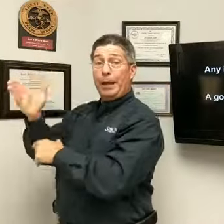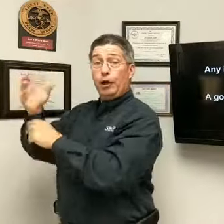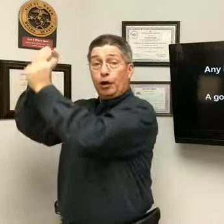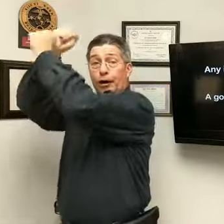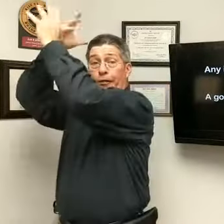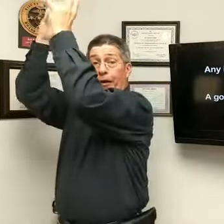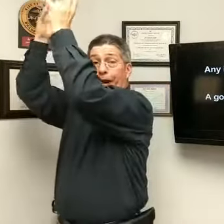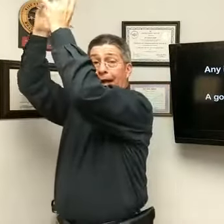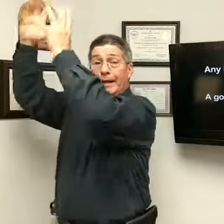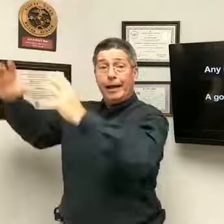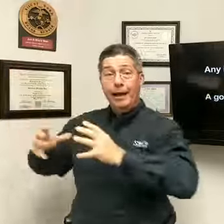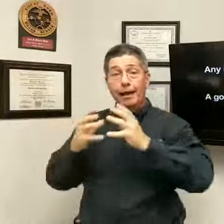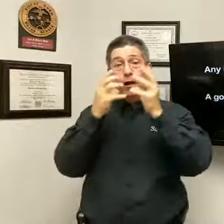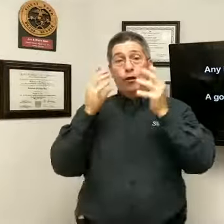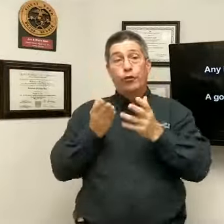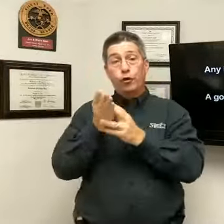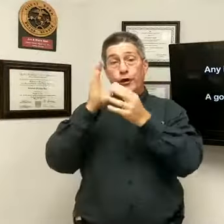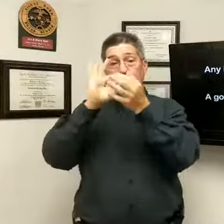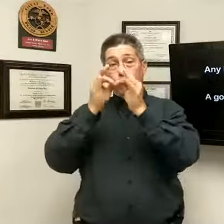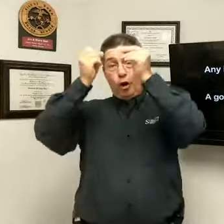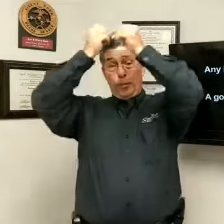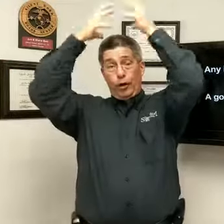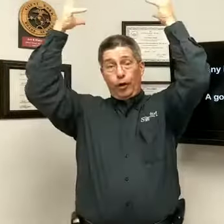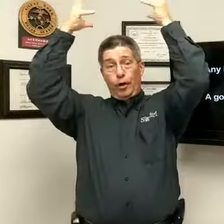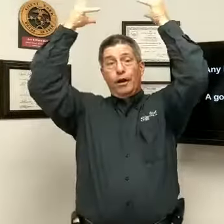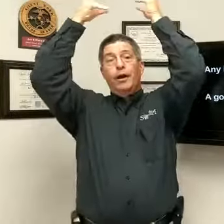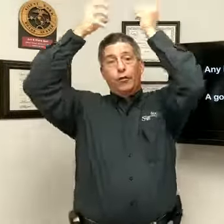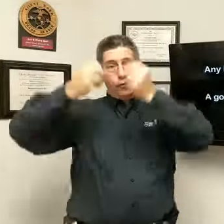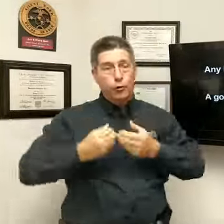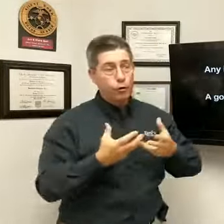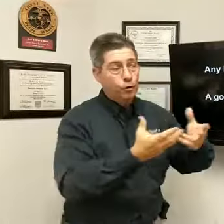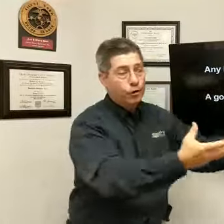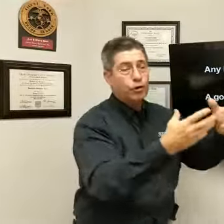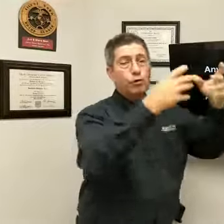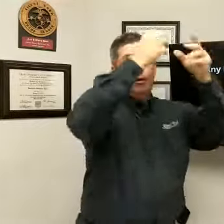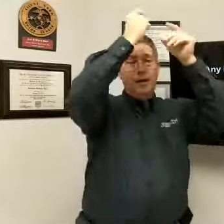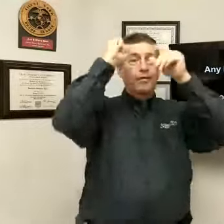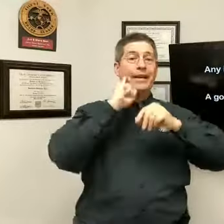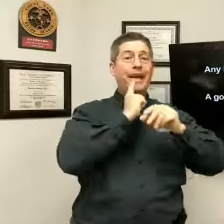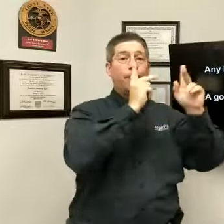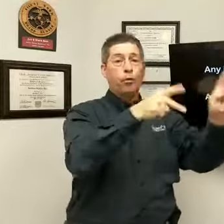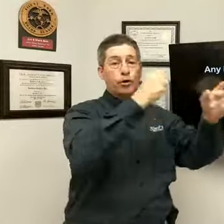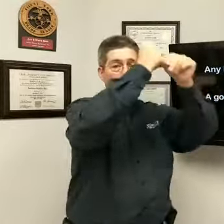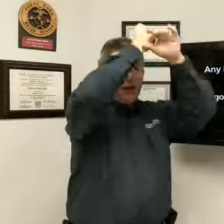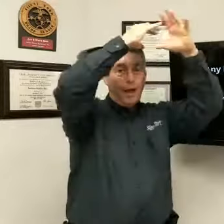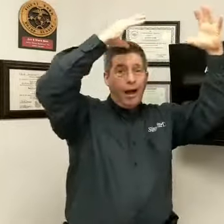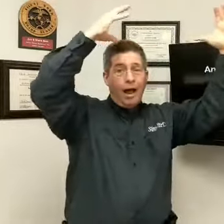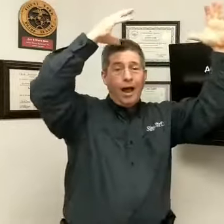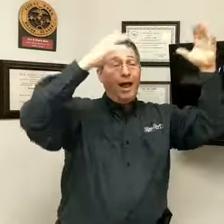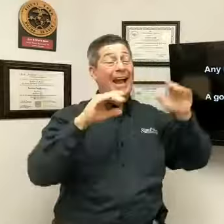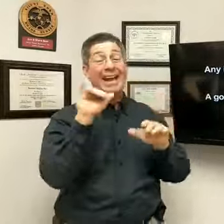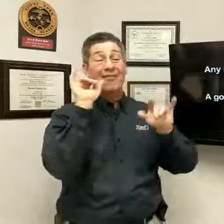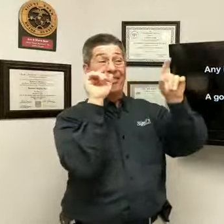speaker, their idea, through the interpreter, through to the deaf person, "Ah." And if